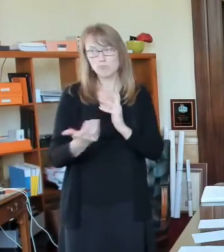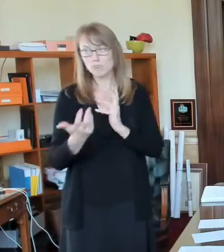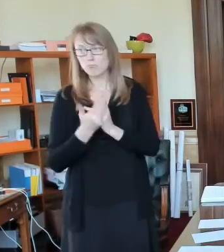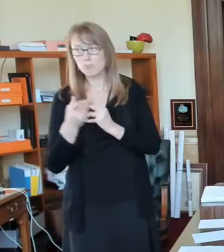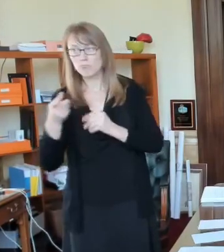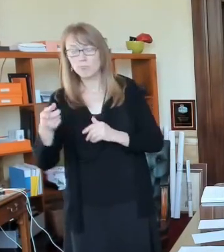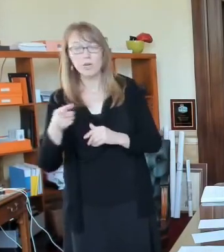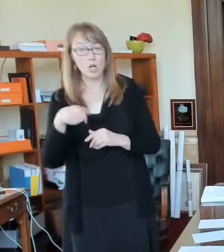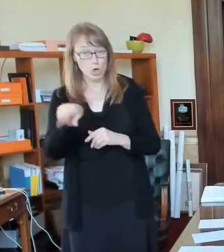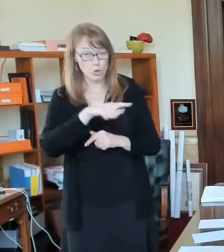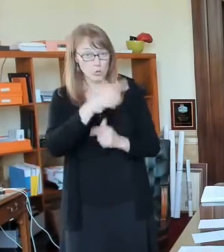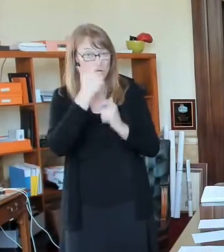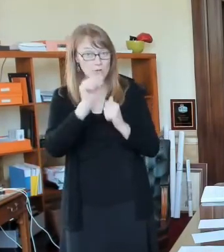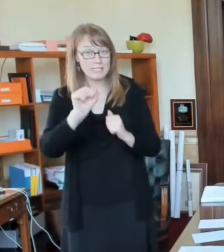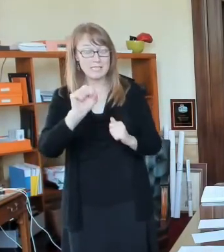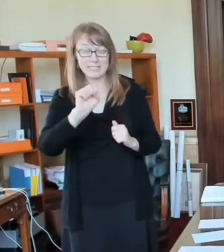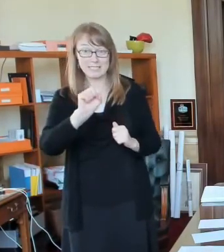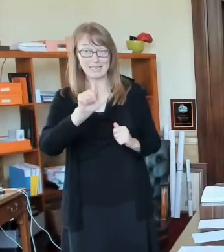number here. It's